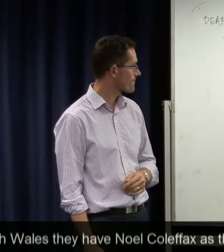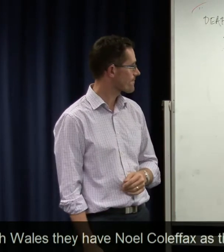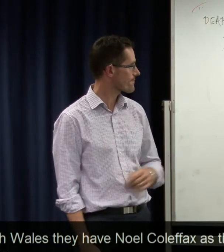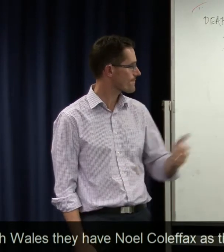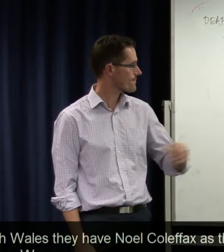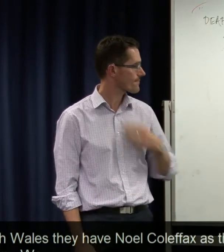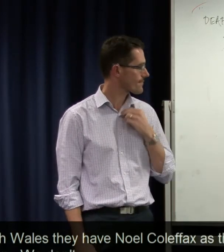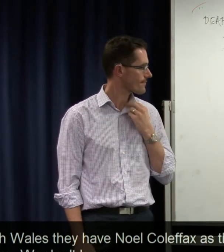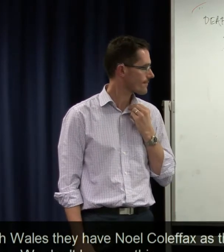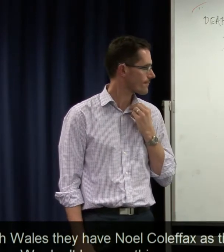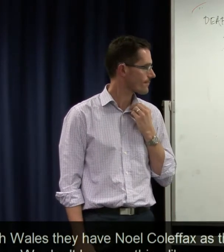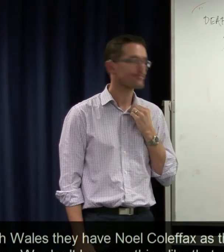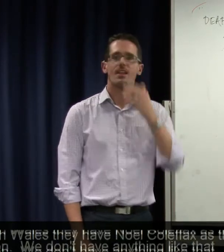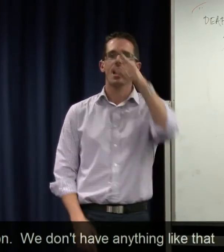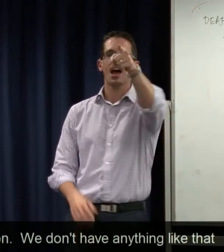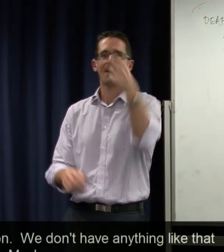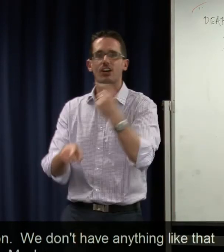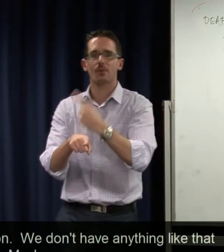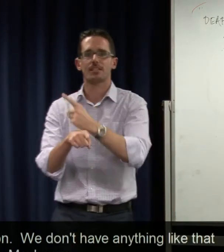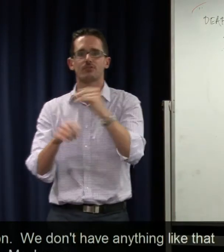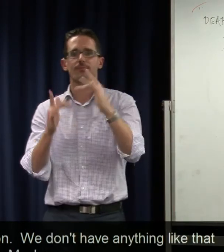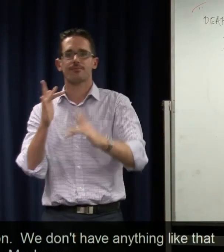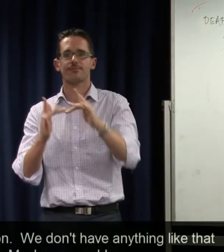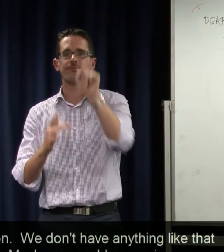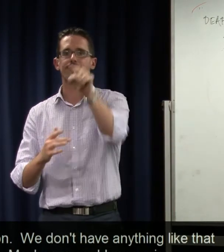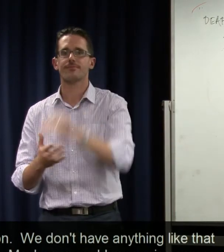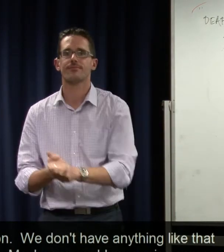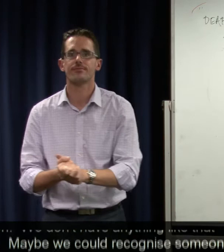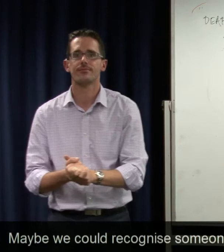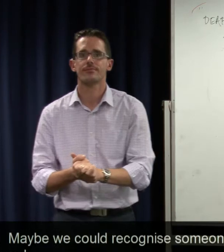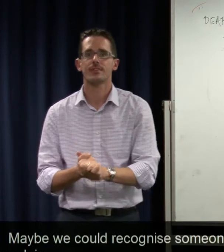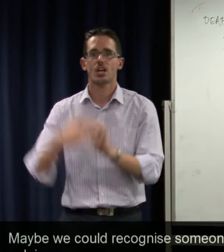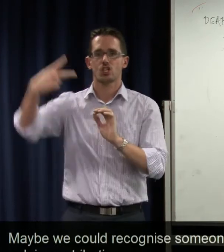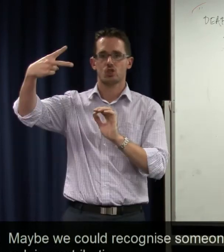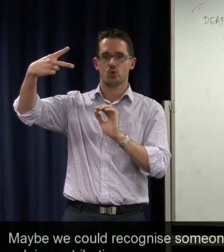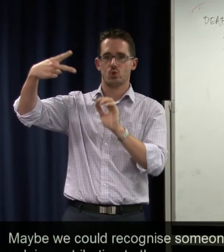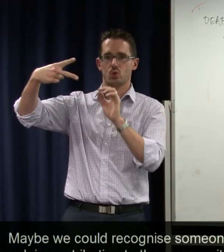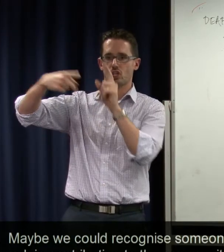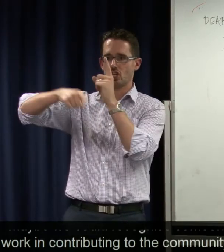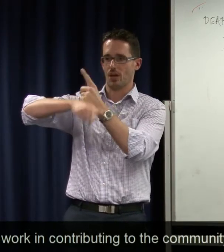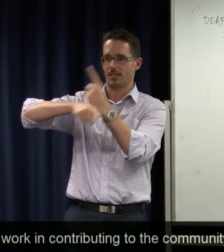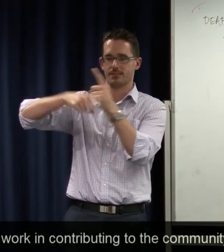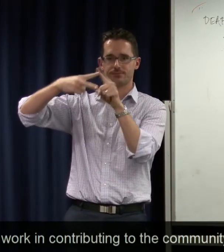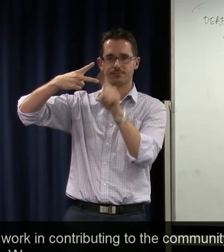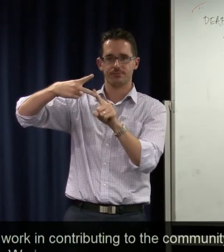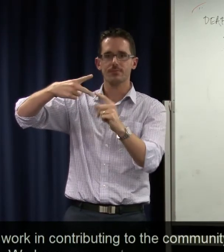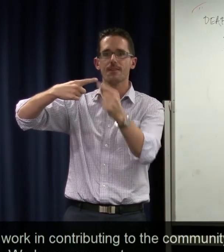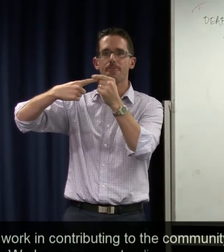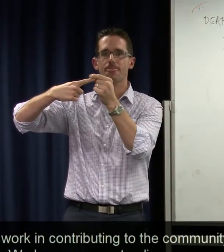hard work in contributing to the community. So we have a comment online. 2 comments, in fact.